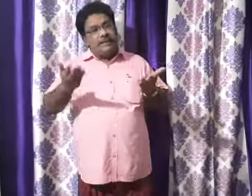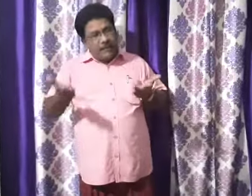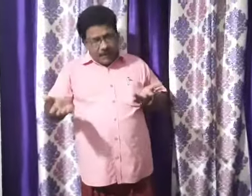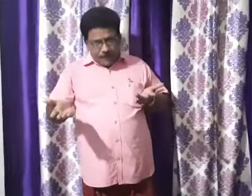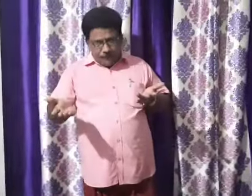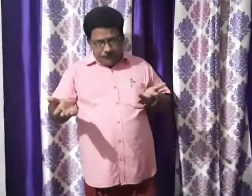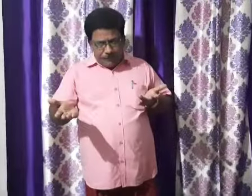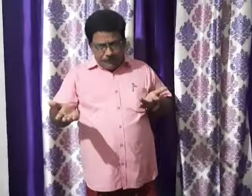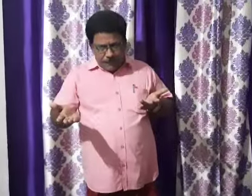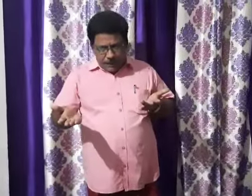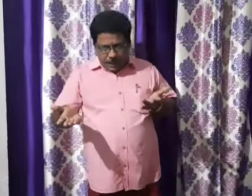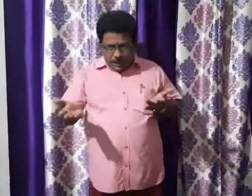well